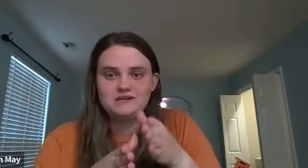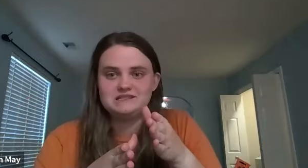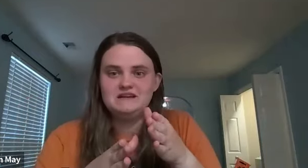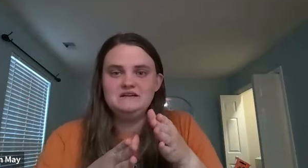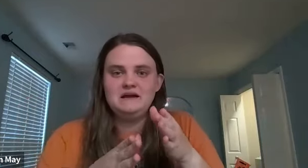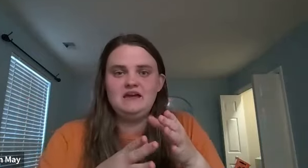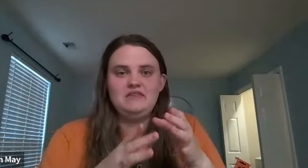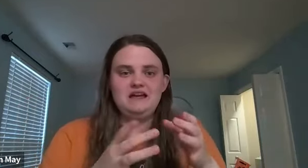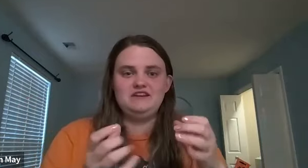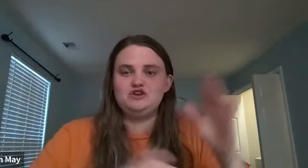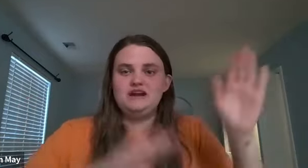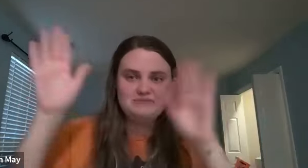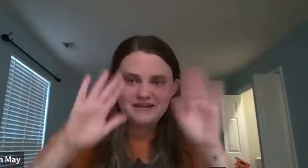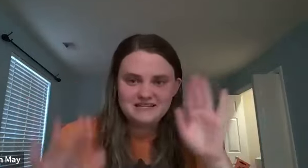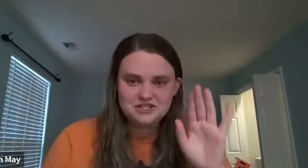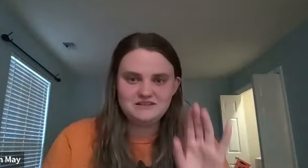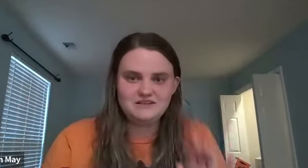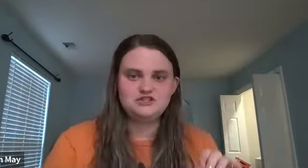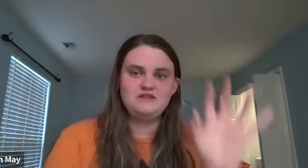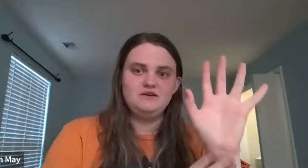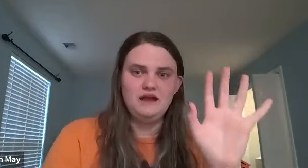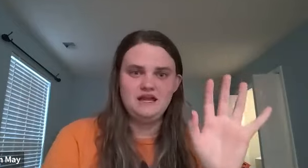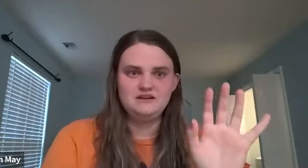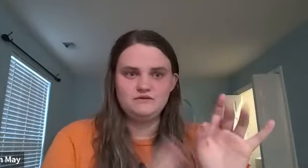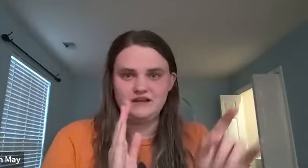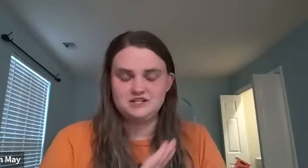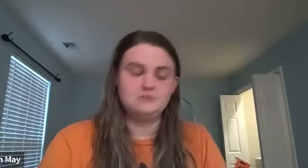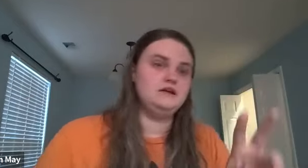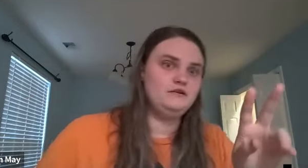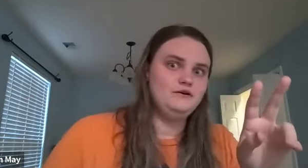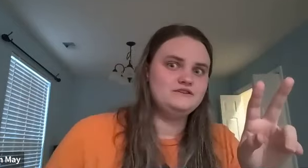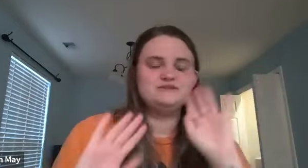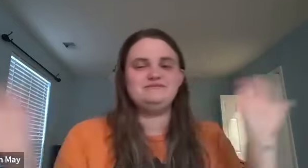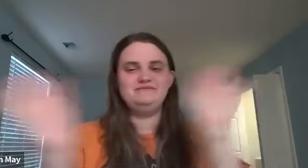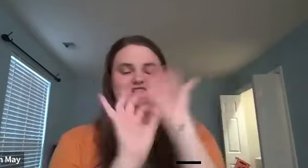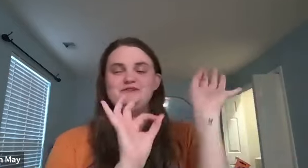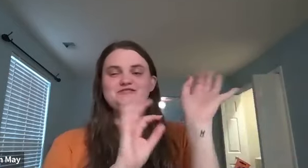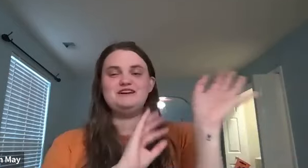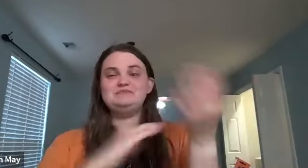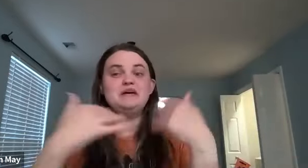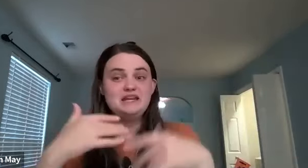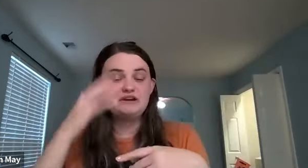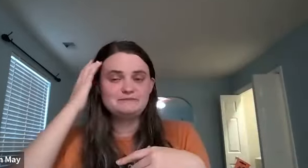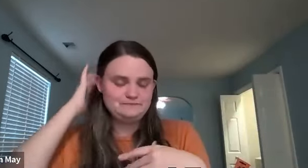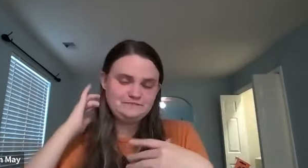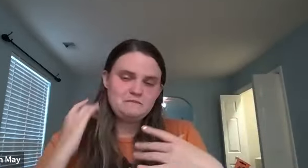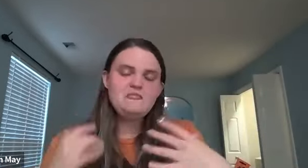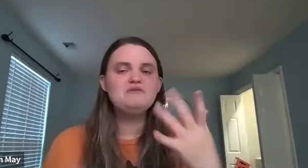focused, and like they try to get my attention, they'll just do that little hand notification. I'm like, so it gets very distracted. But anyways, the reason